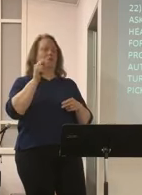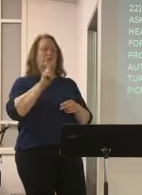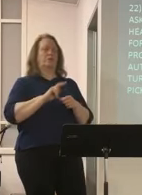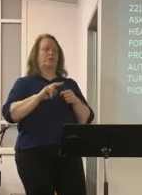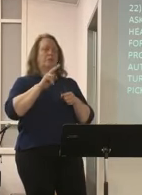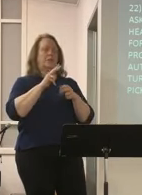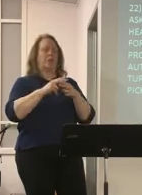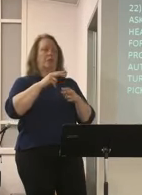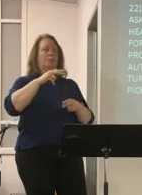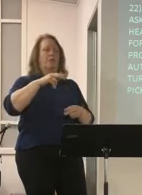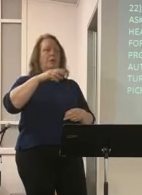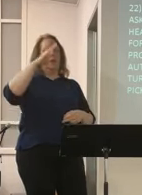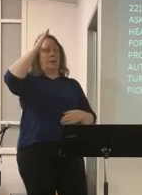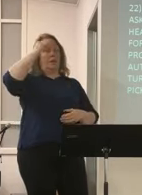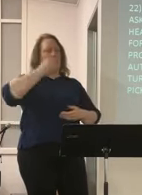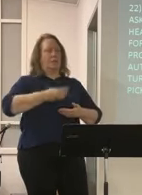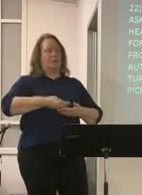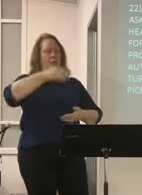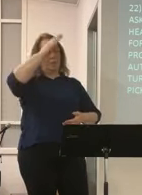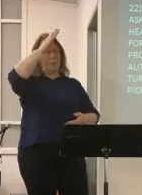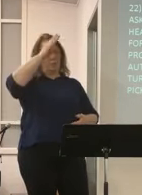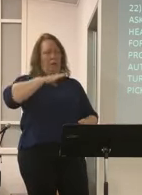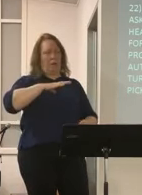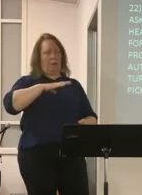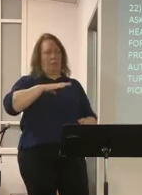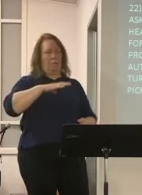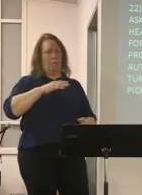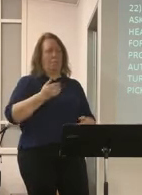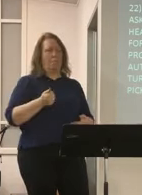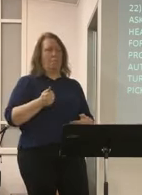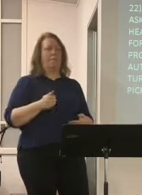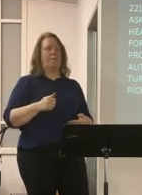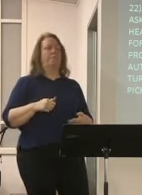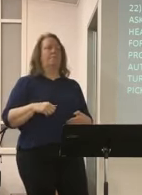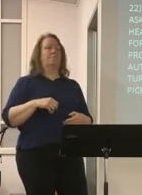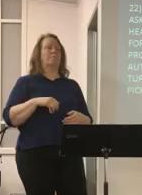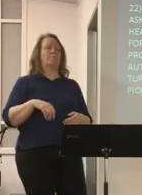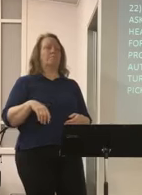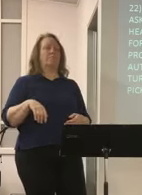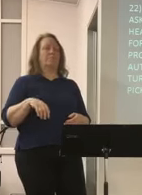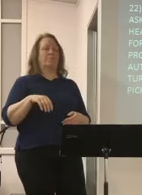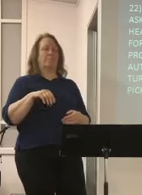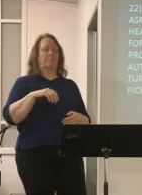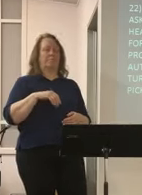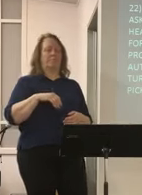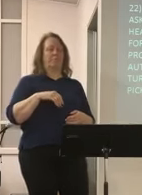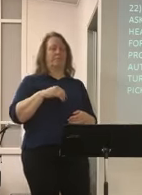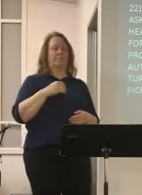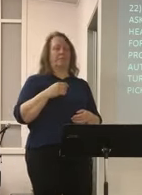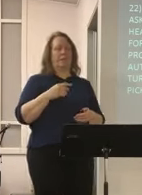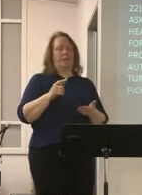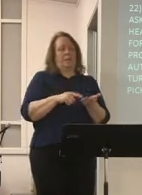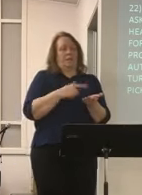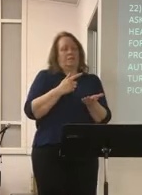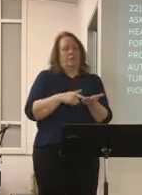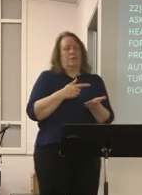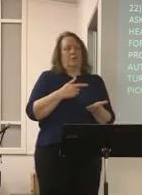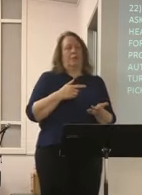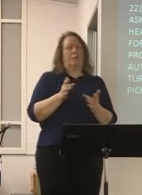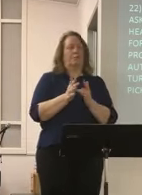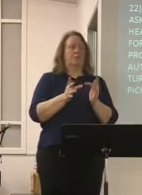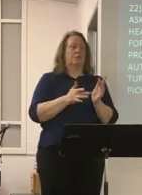the Pharisees are going to catch this. The Son of Man is said about 80 times in the Gospels. And sometimes he uses